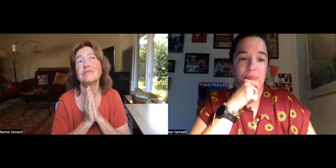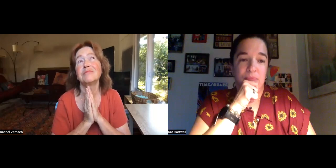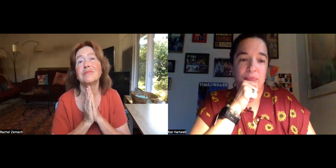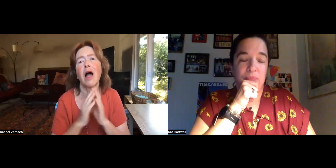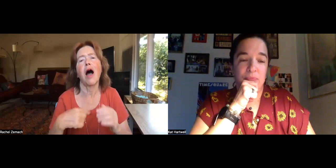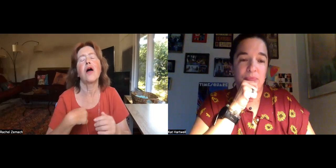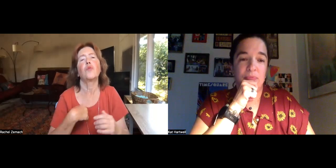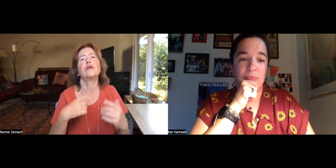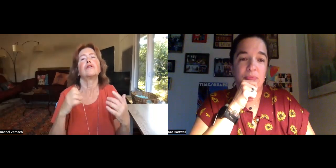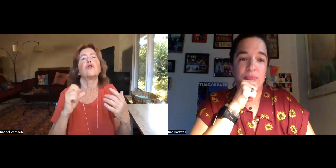I